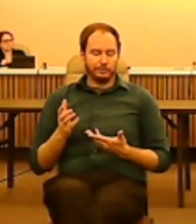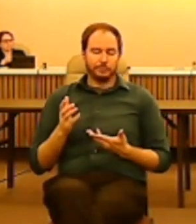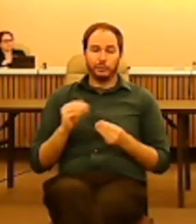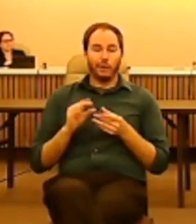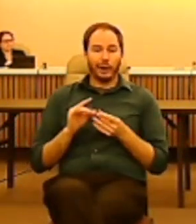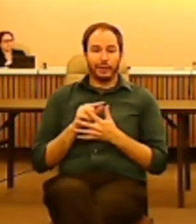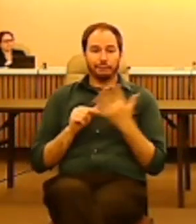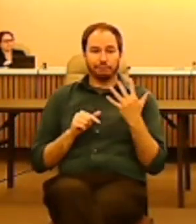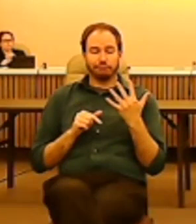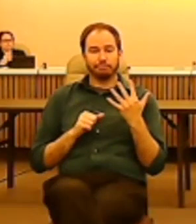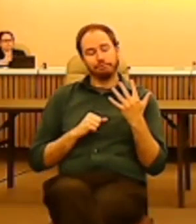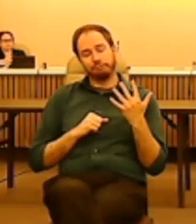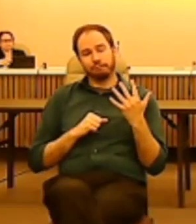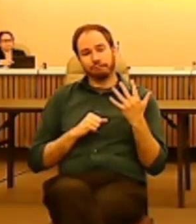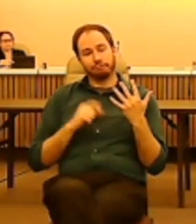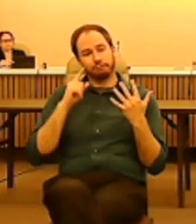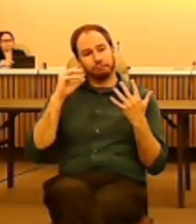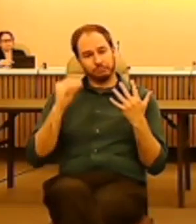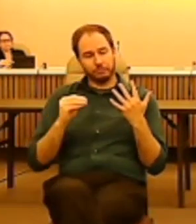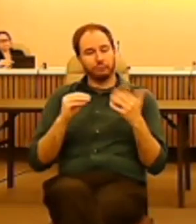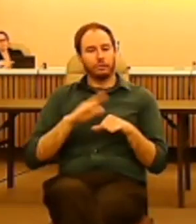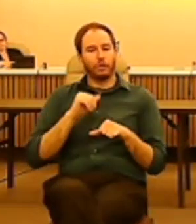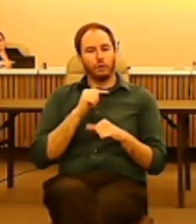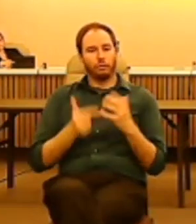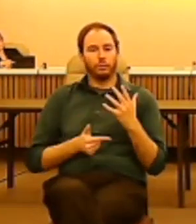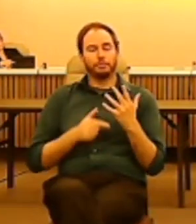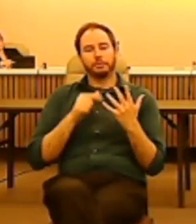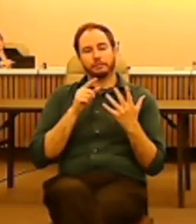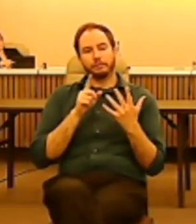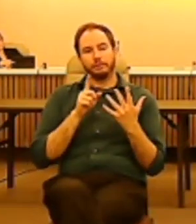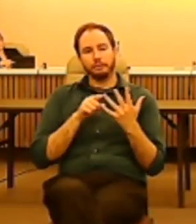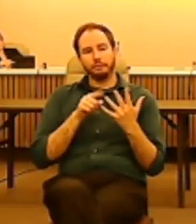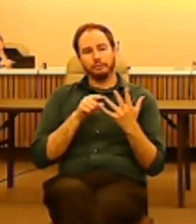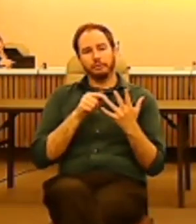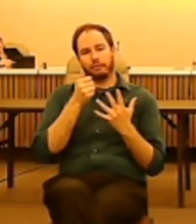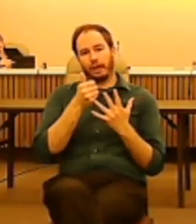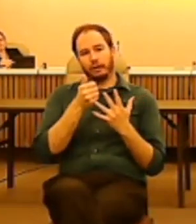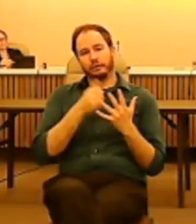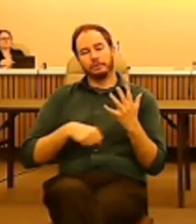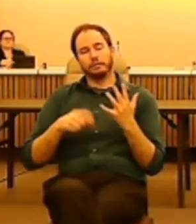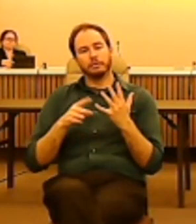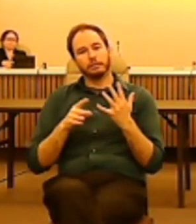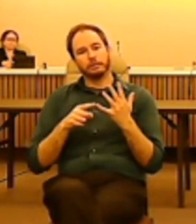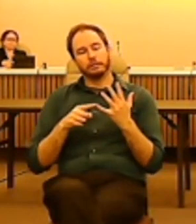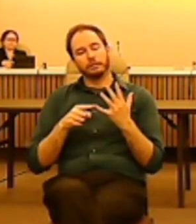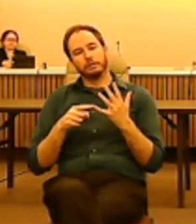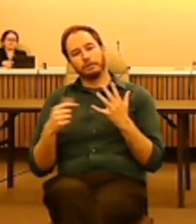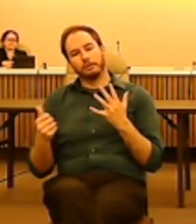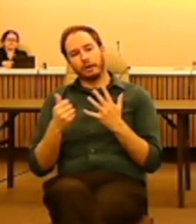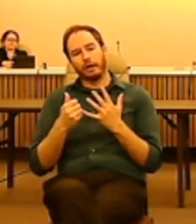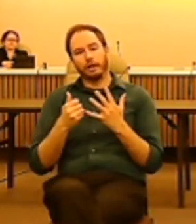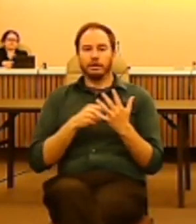comments? And hearing none, please call the roll. Councilmember Safranek, Aye. Councilmember